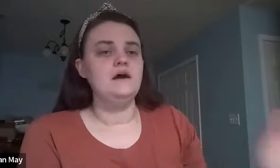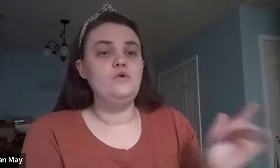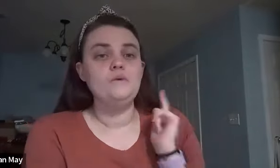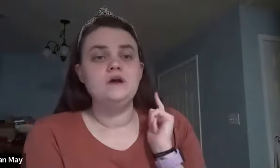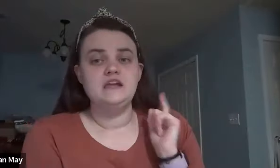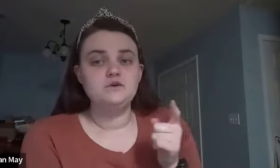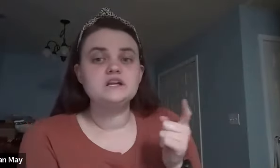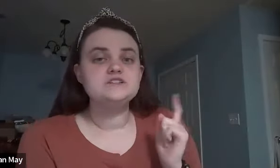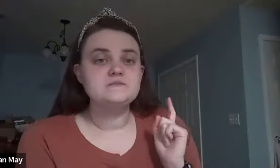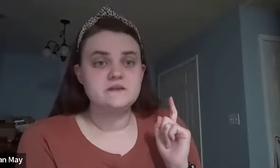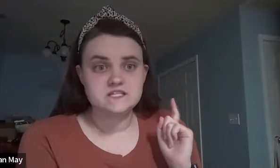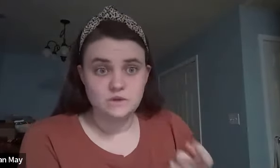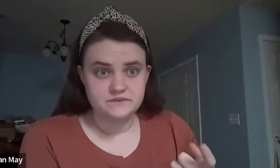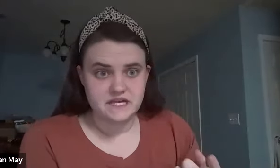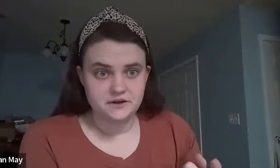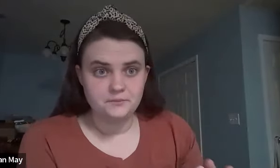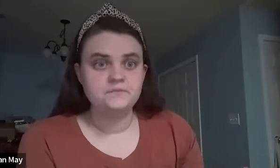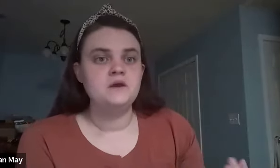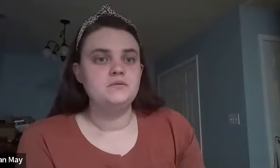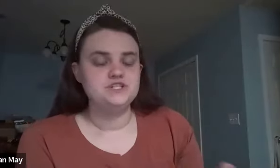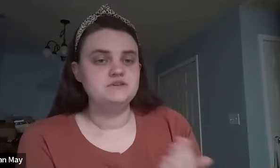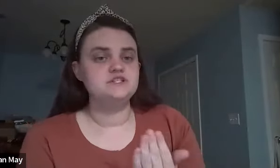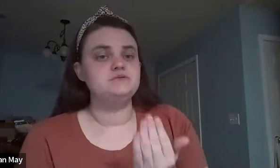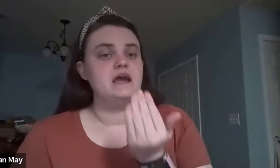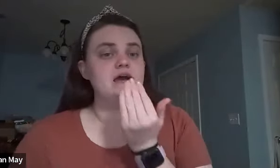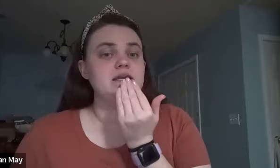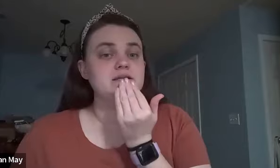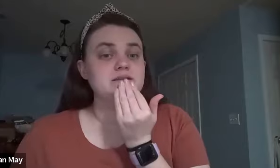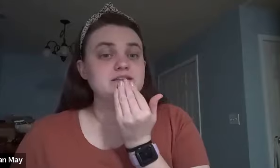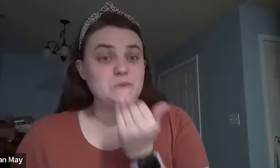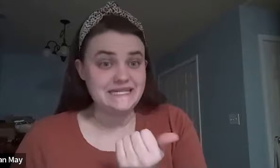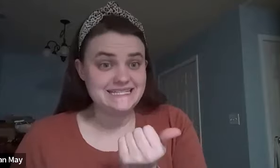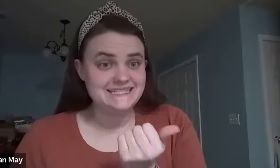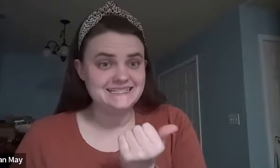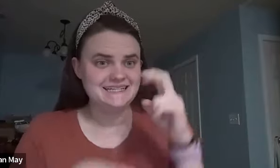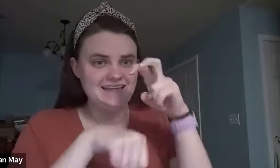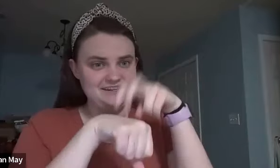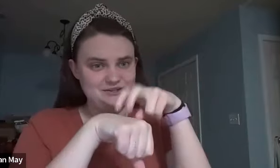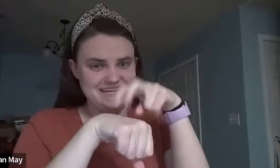Oh, if you were going to do something like sweet potato, what you would do is you would add sweet and then do potato.